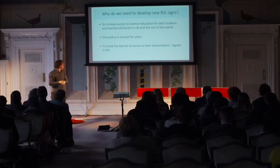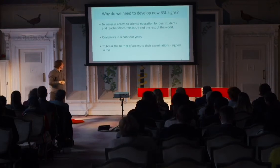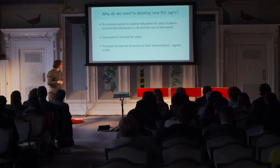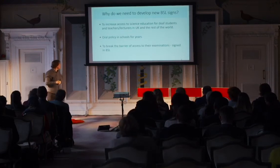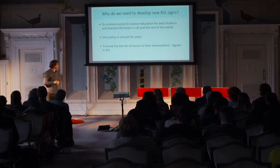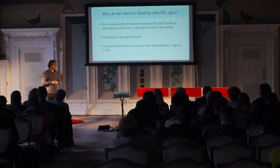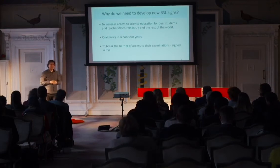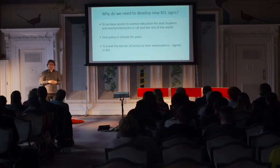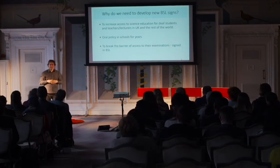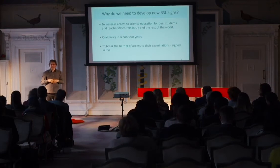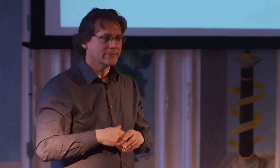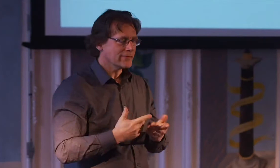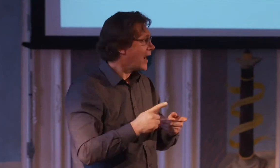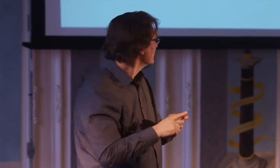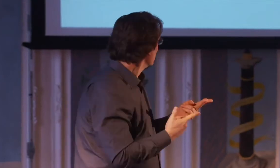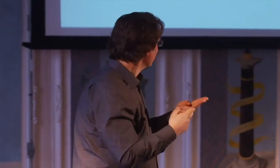language was not permitted in these schools.